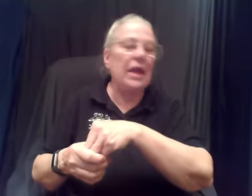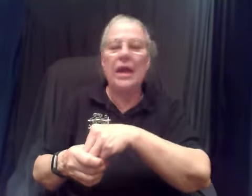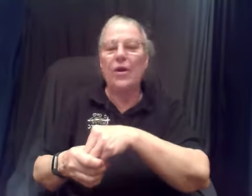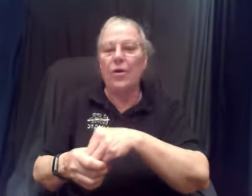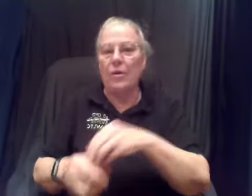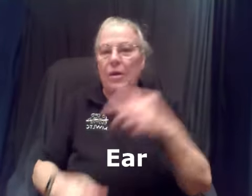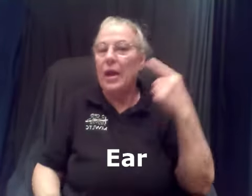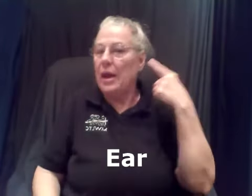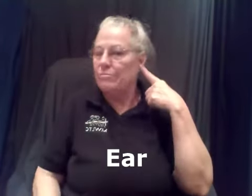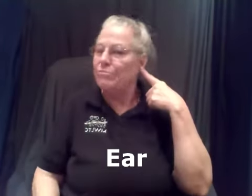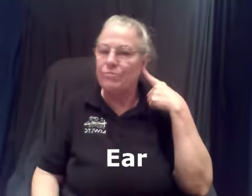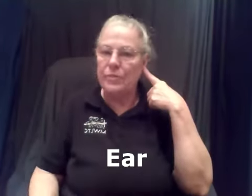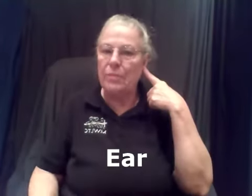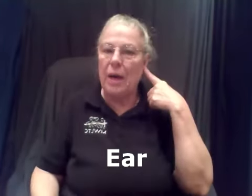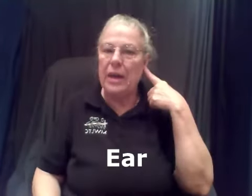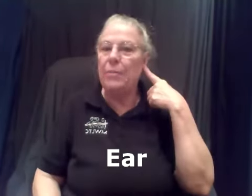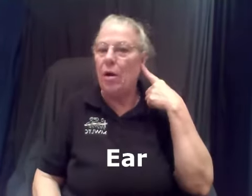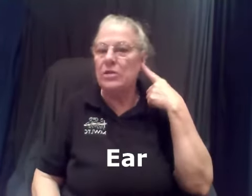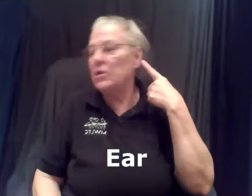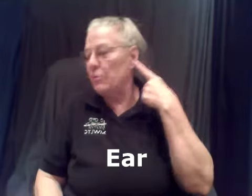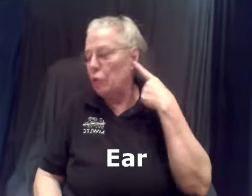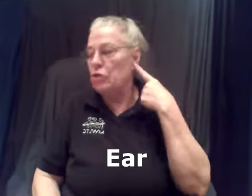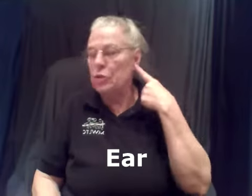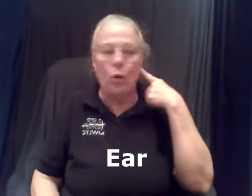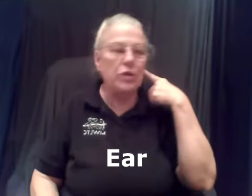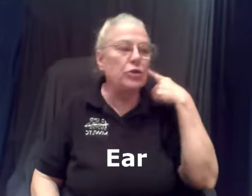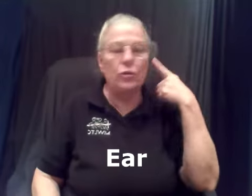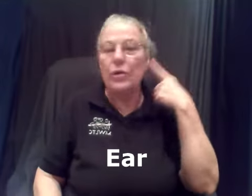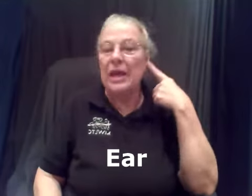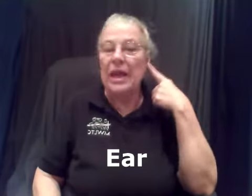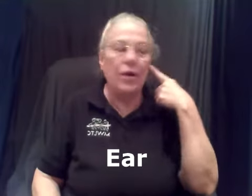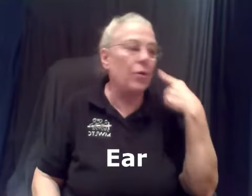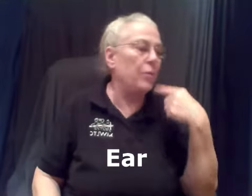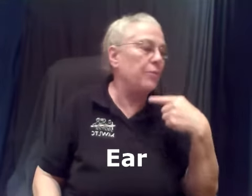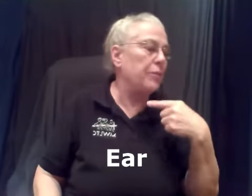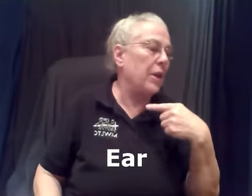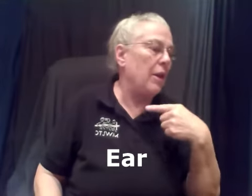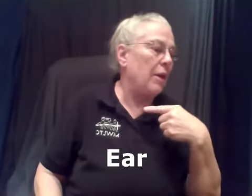Ear. And body parts you just point to. Ear.